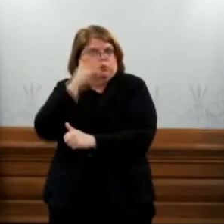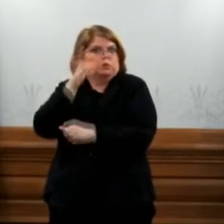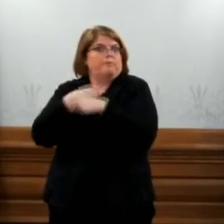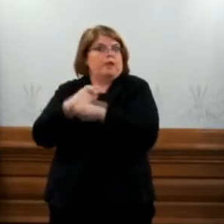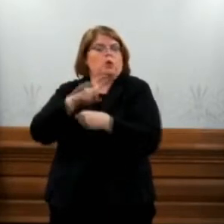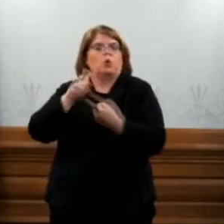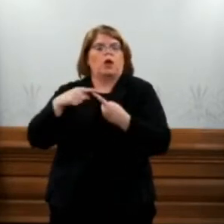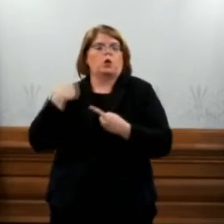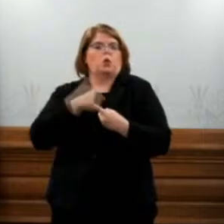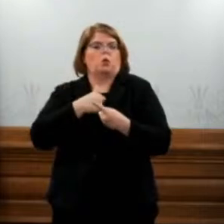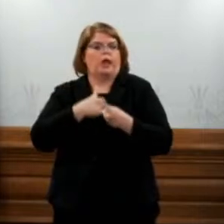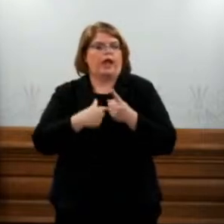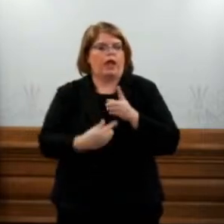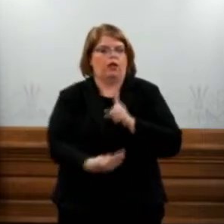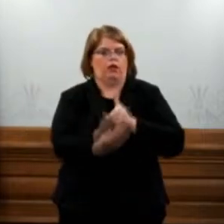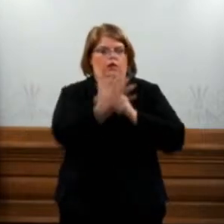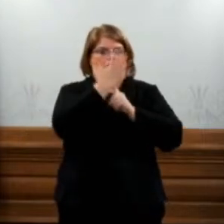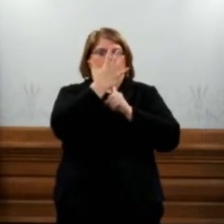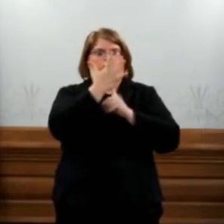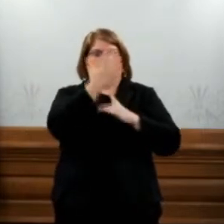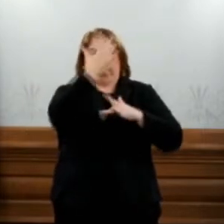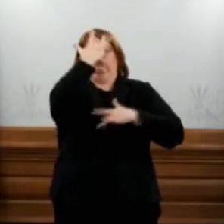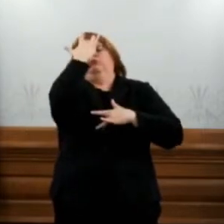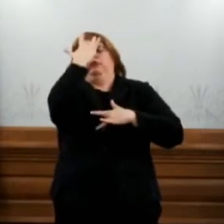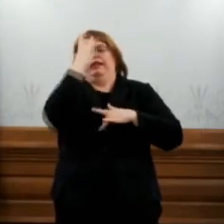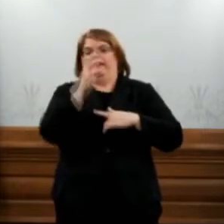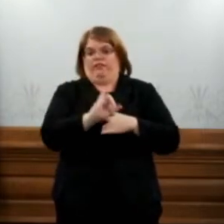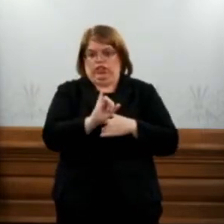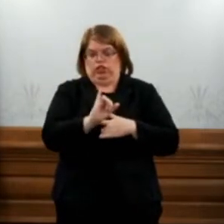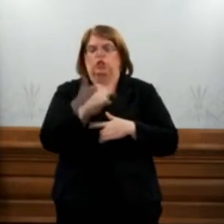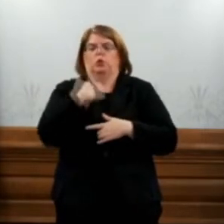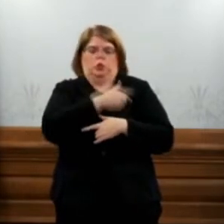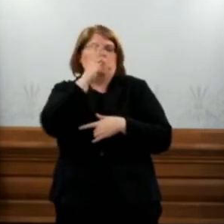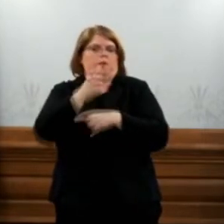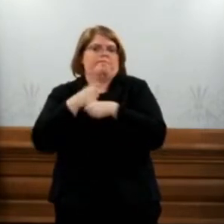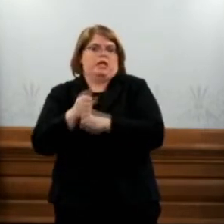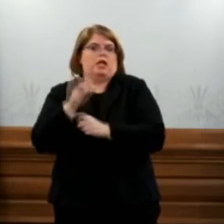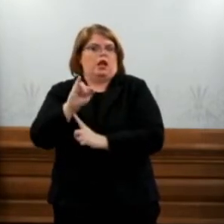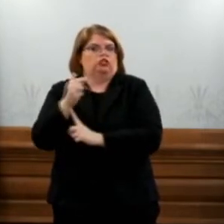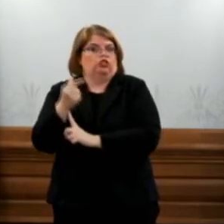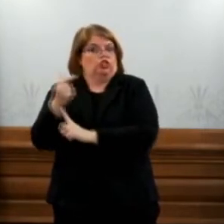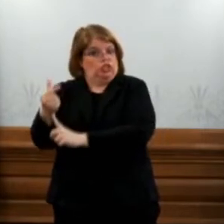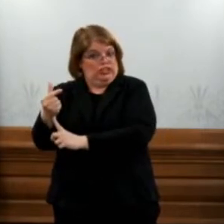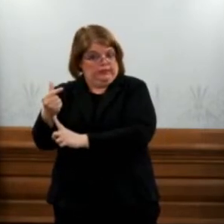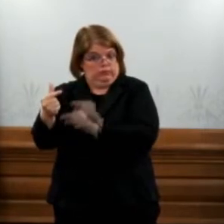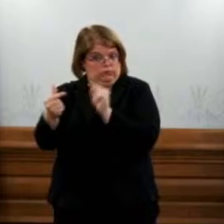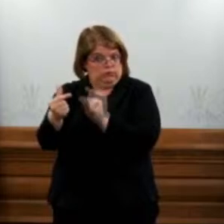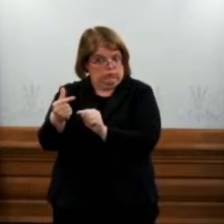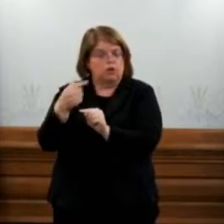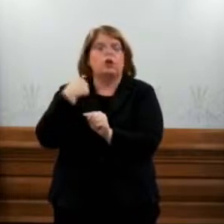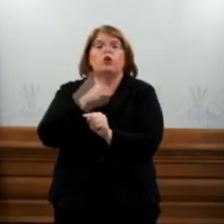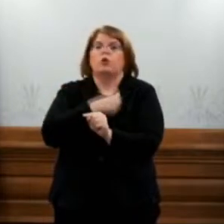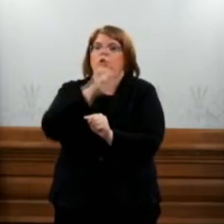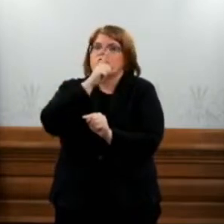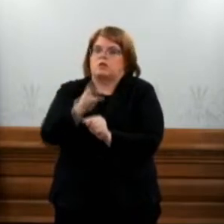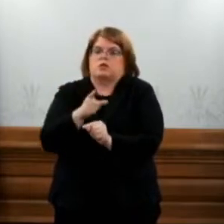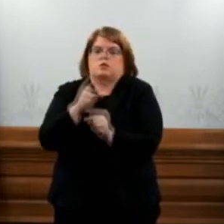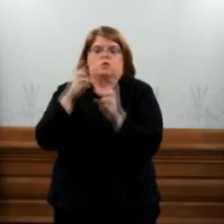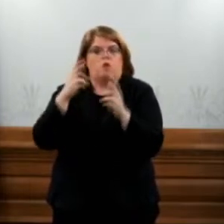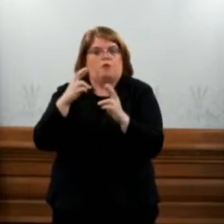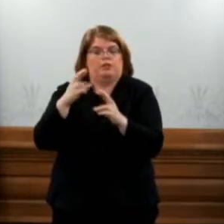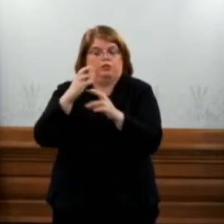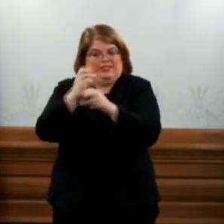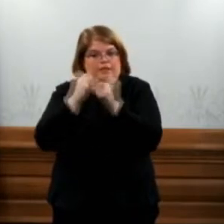so that we can have long-term immunity. And that's the IgG antibody. So we are really hoping to get a lot of these